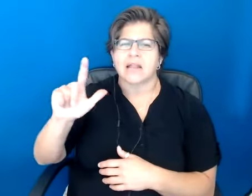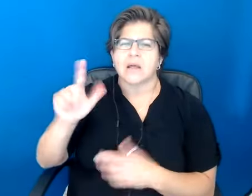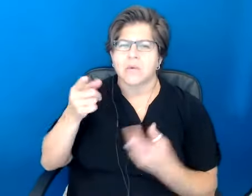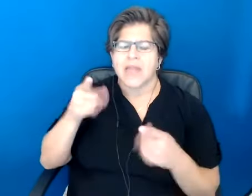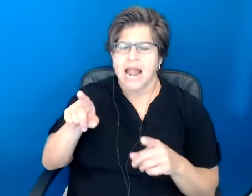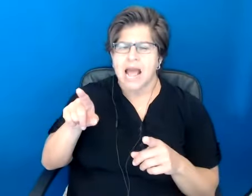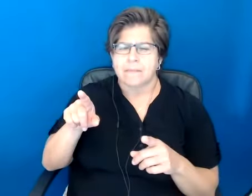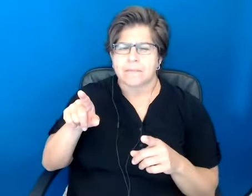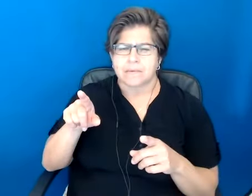boys, to hate drink.